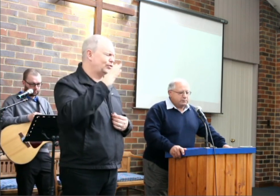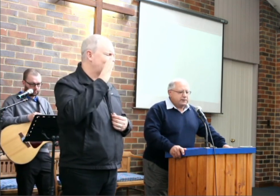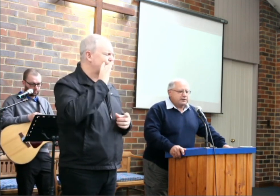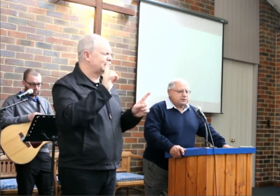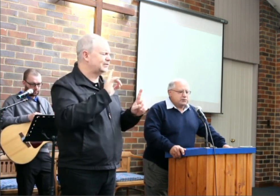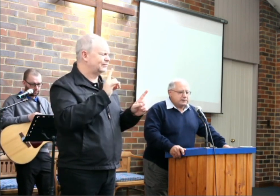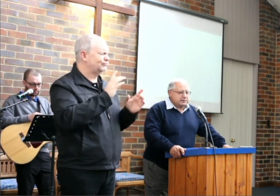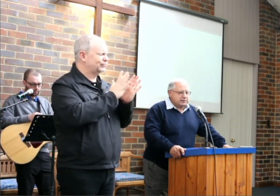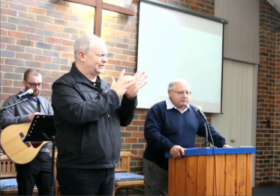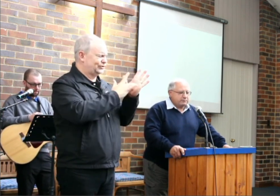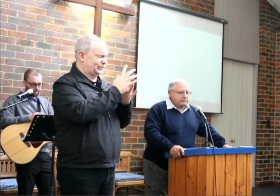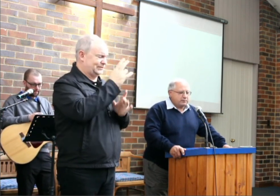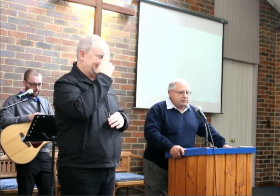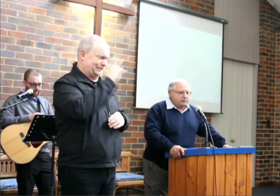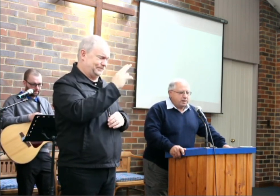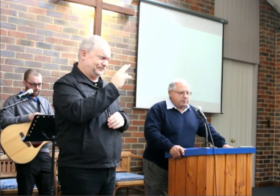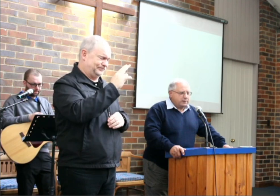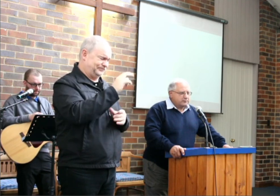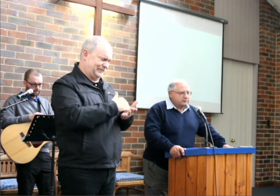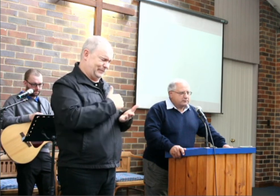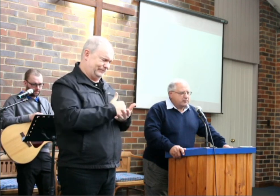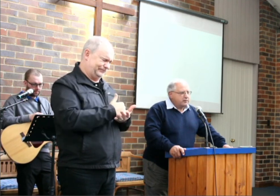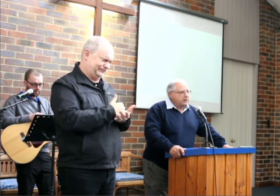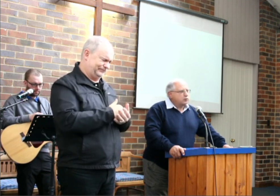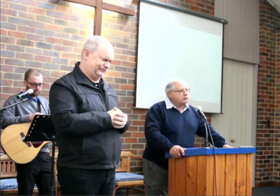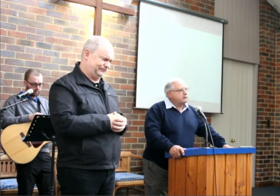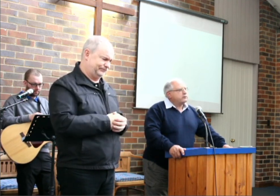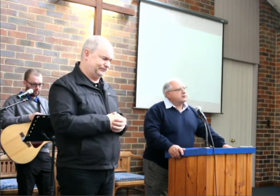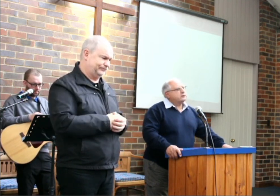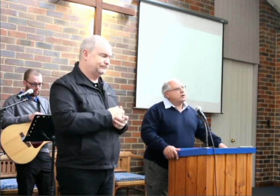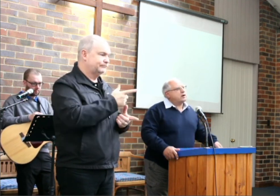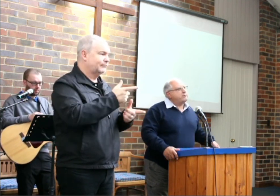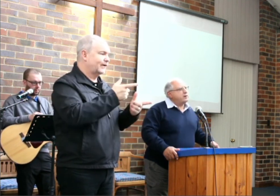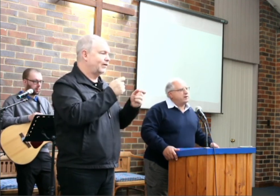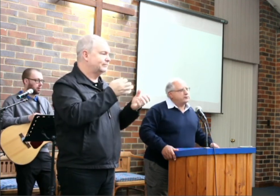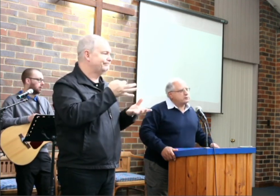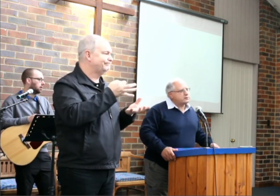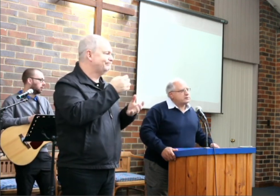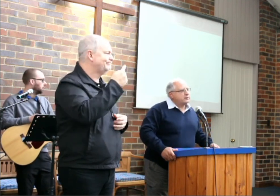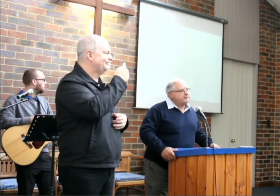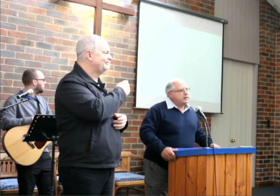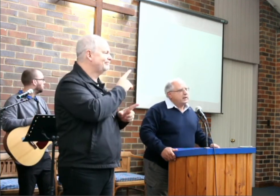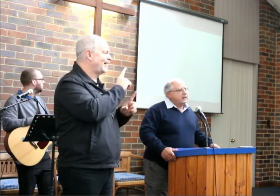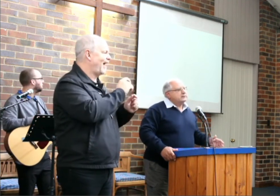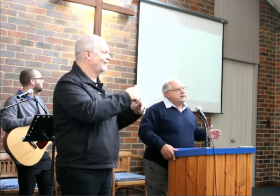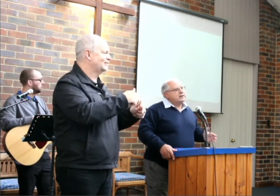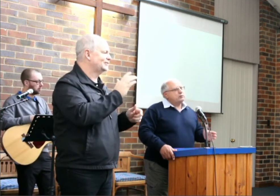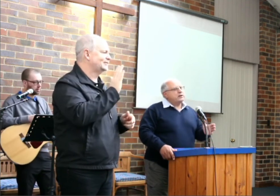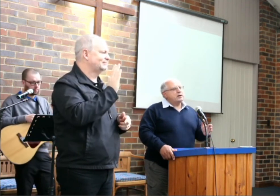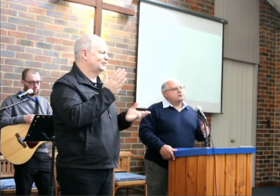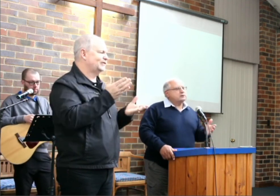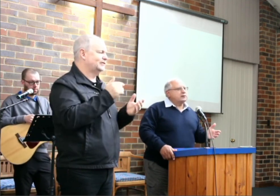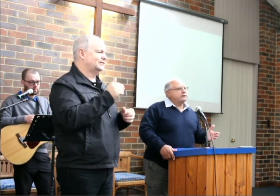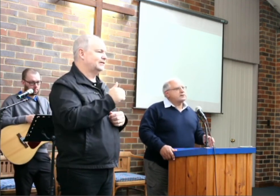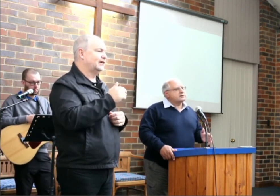We pray that in Jesus' name, amen. You are invited for a cuppa afterwards. And in the way